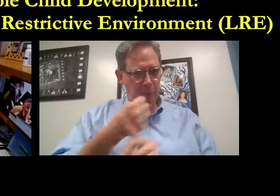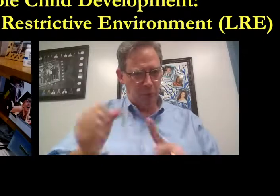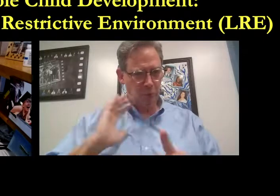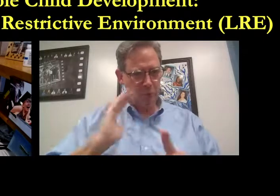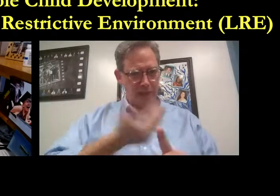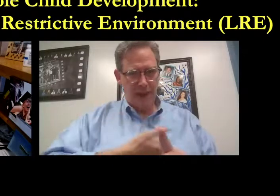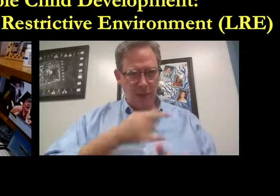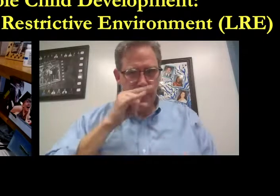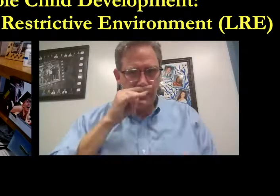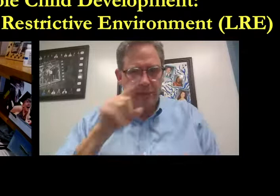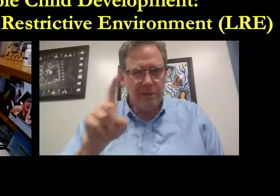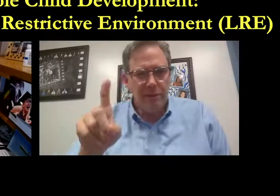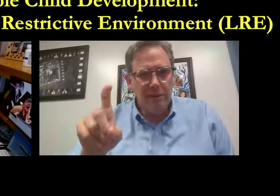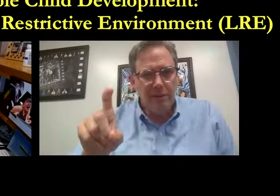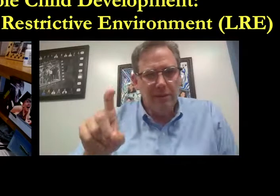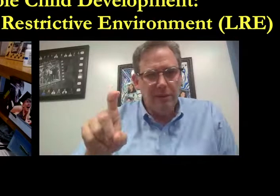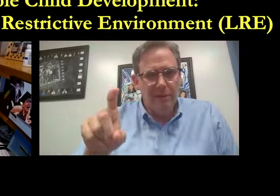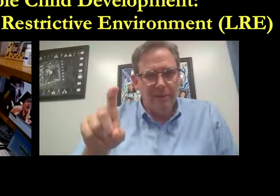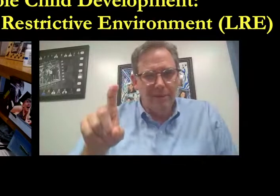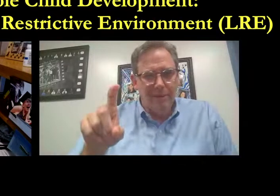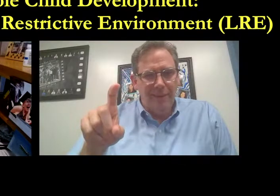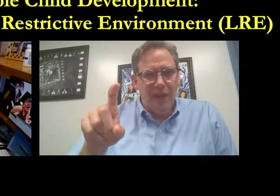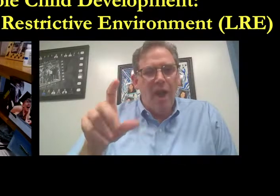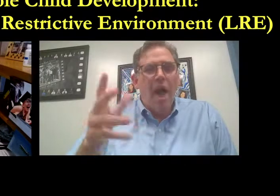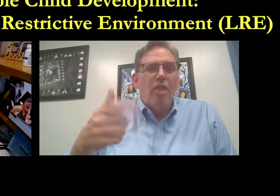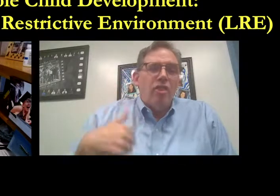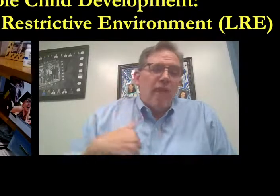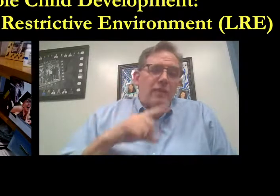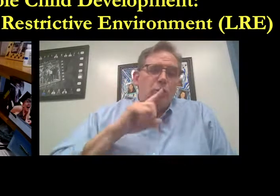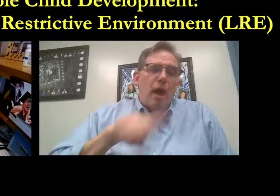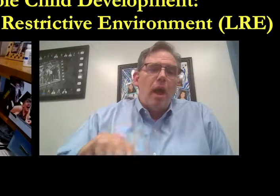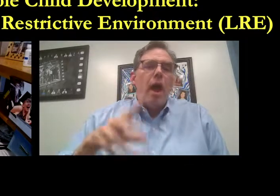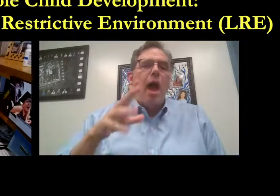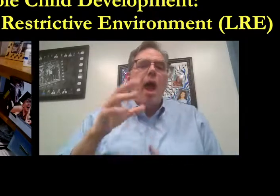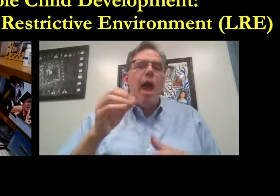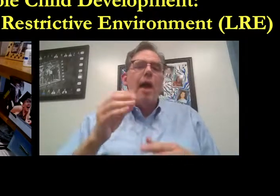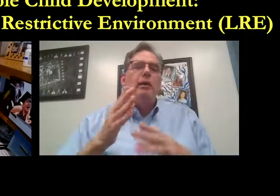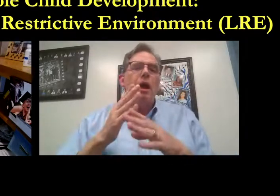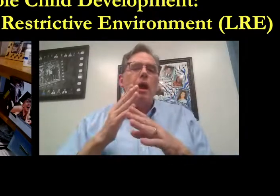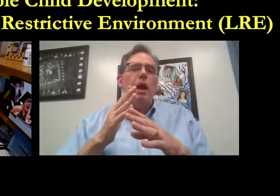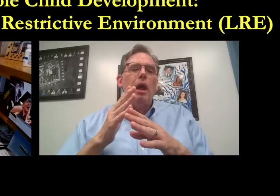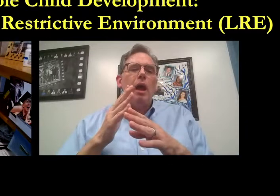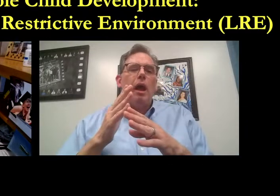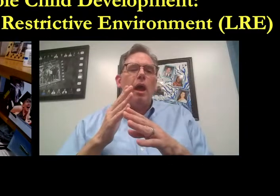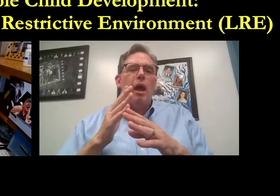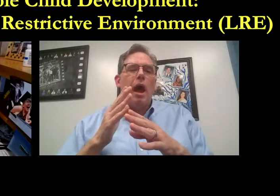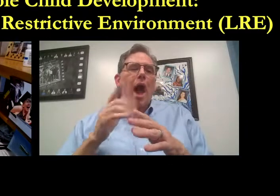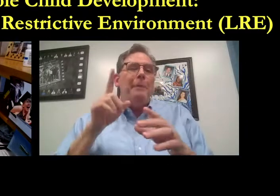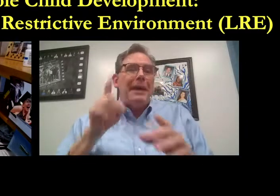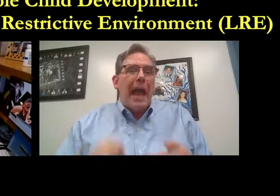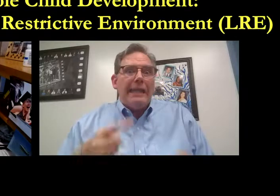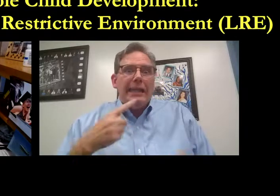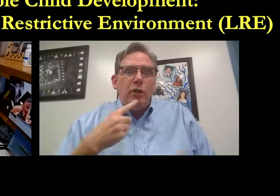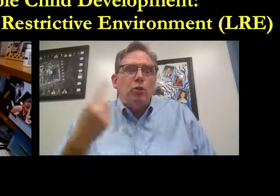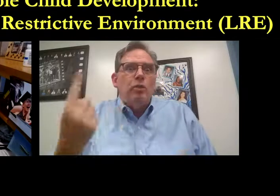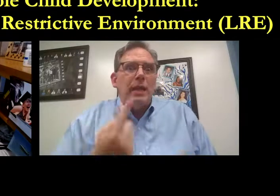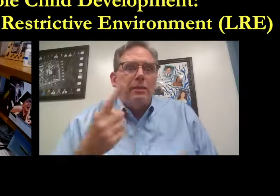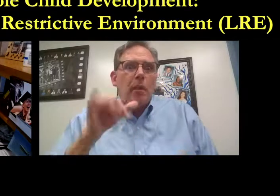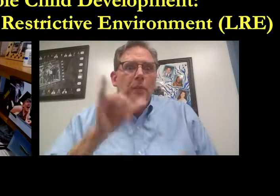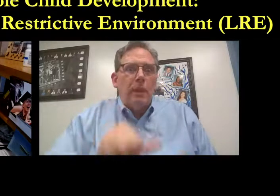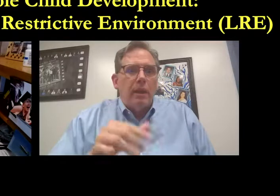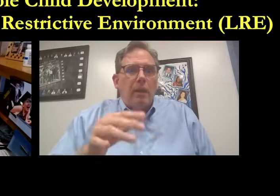Well, I was mad. I said, you think we abuse our kids? That was